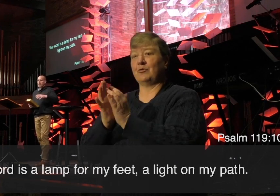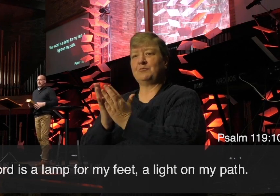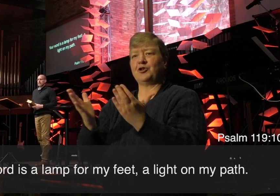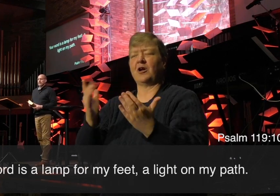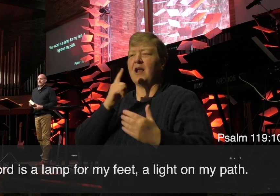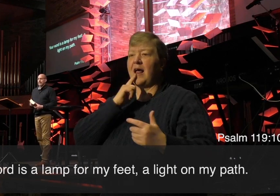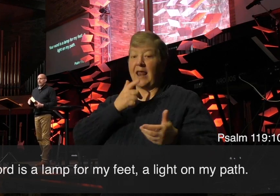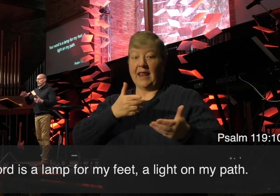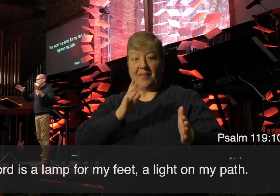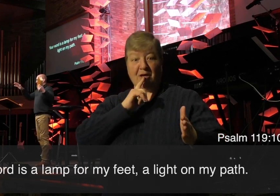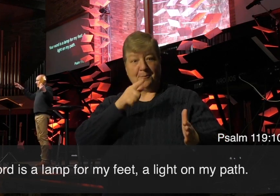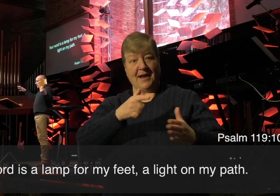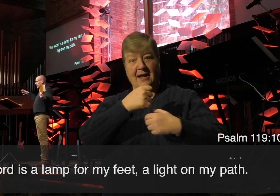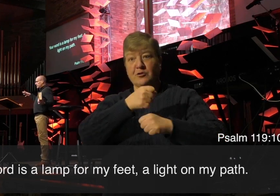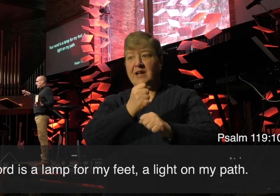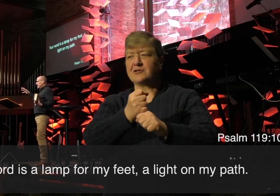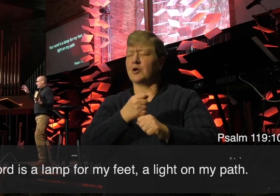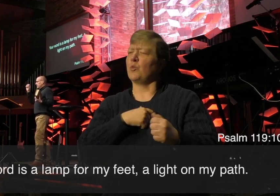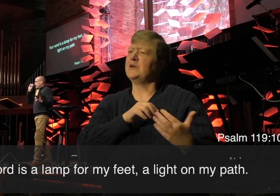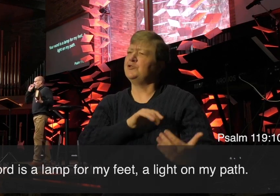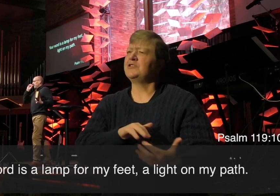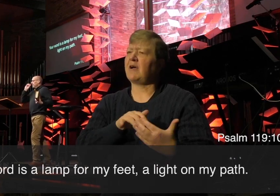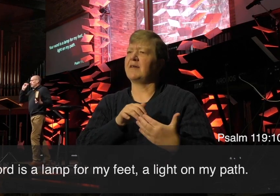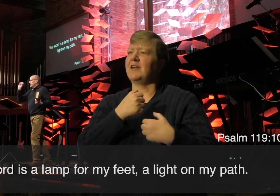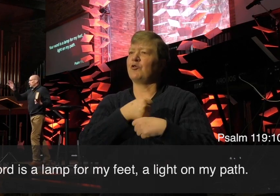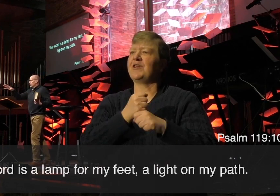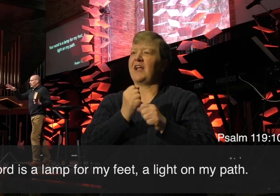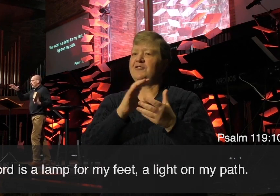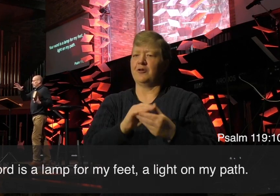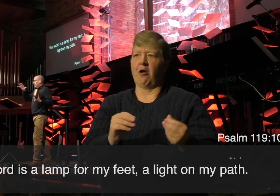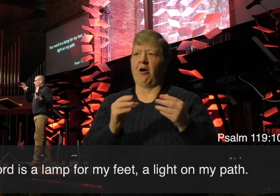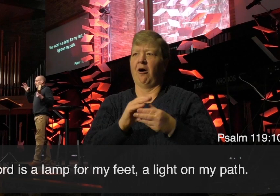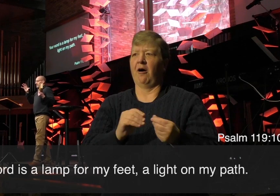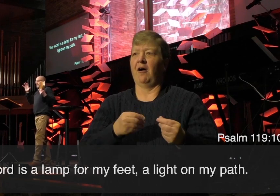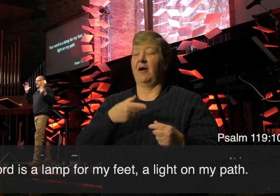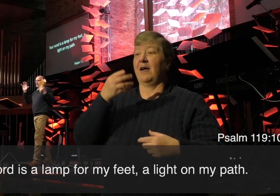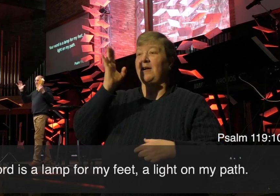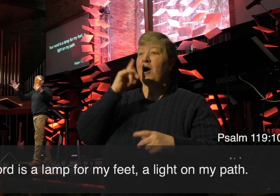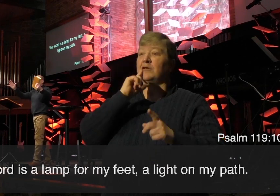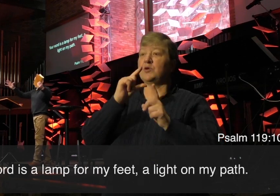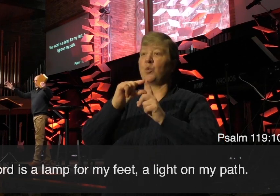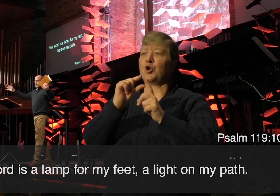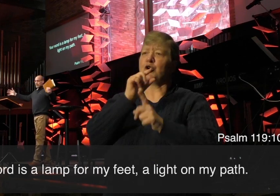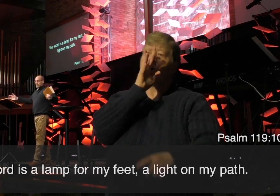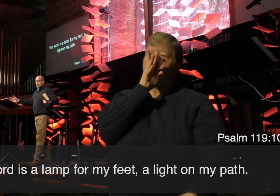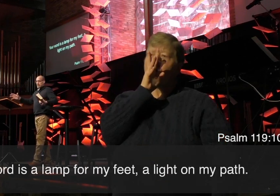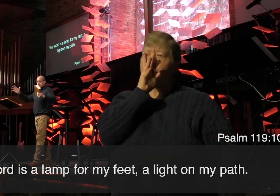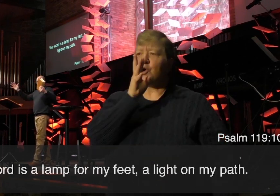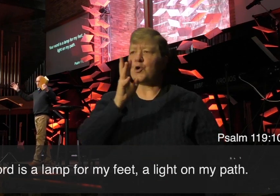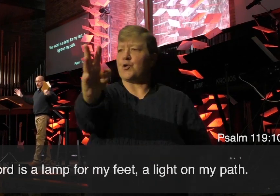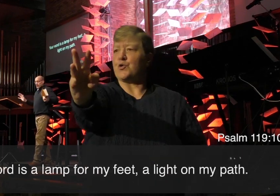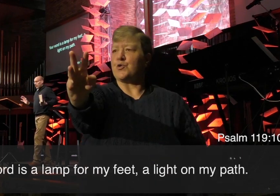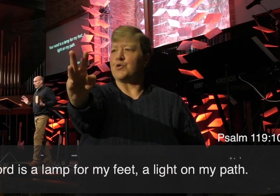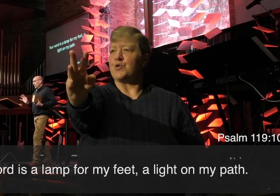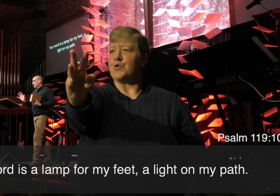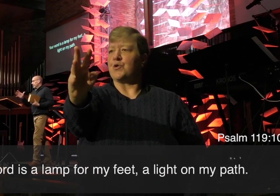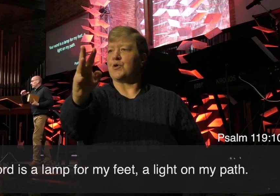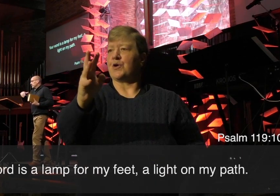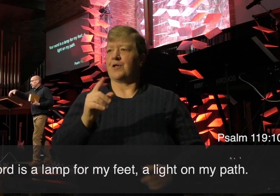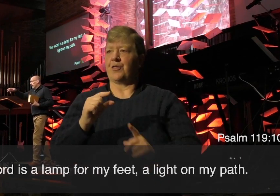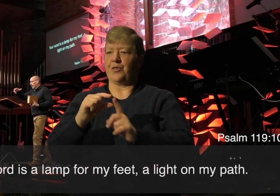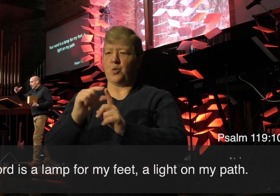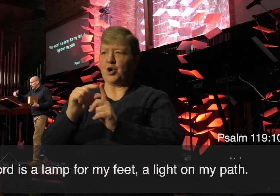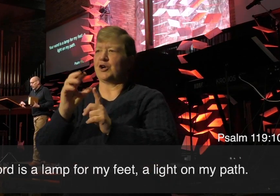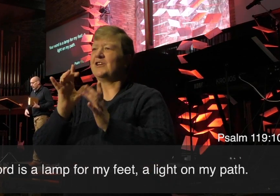at creation, when you study the creation account, you see God's word went forth. That's actually the second person of the Trinity, Jesus. The word,